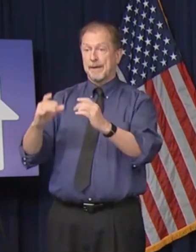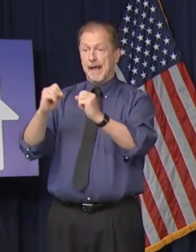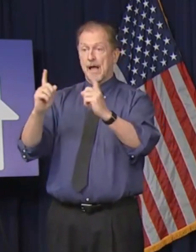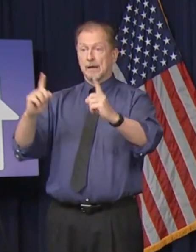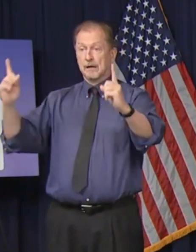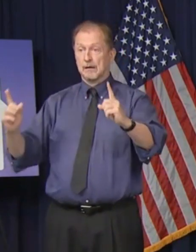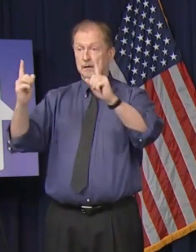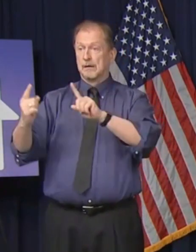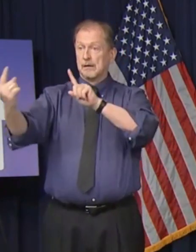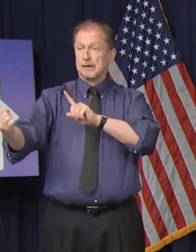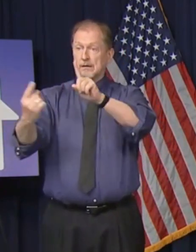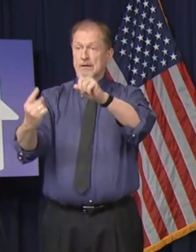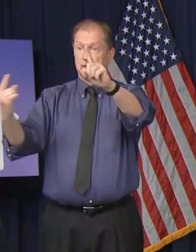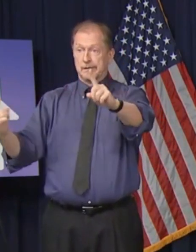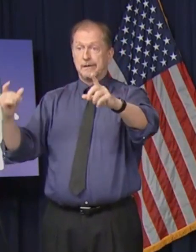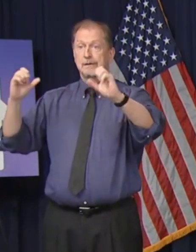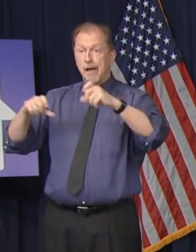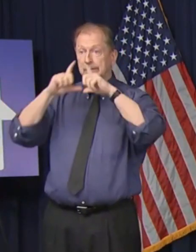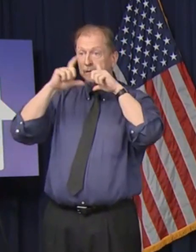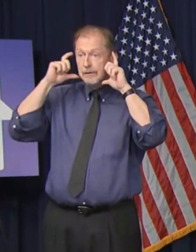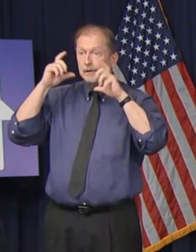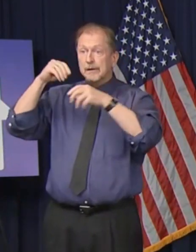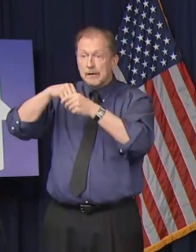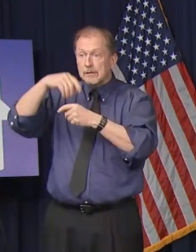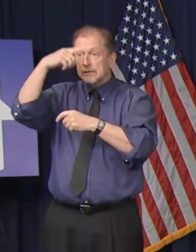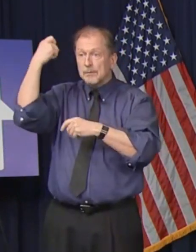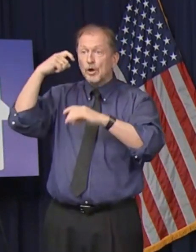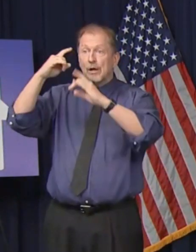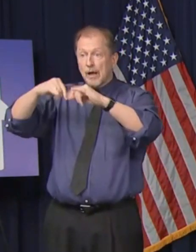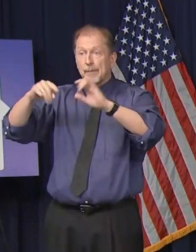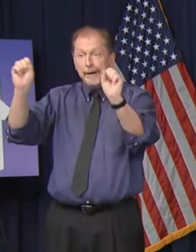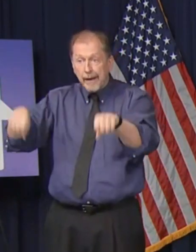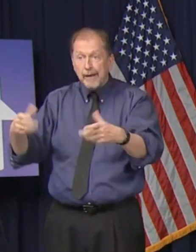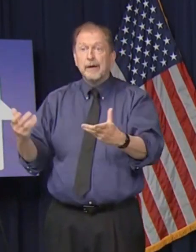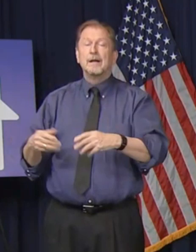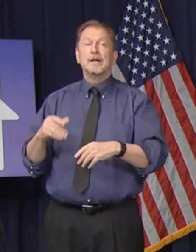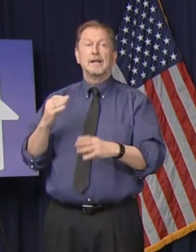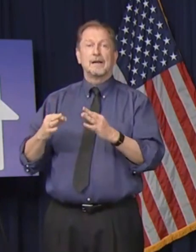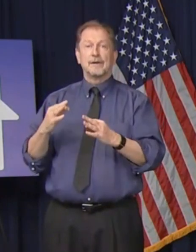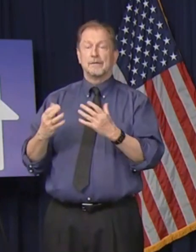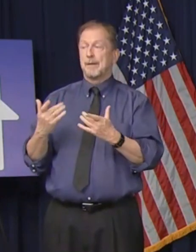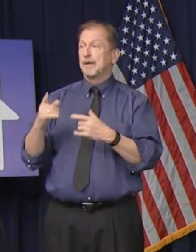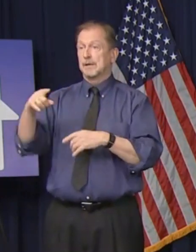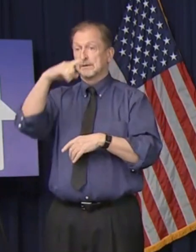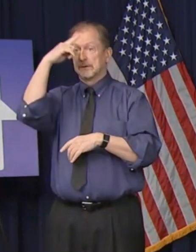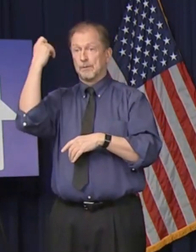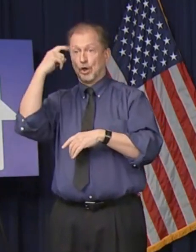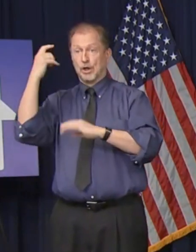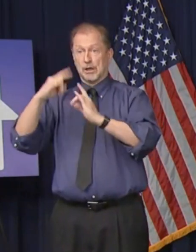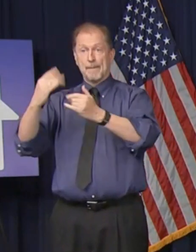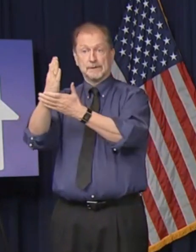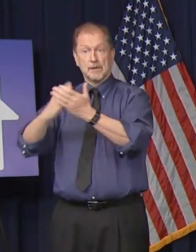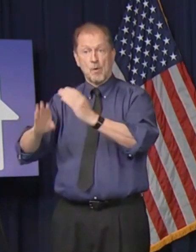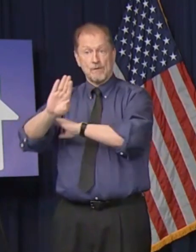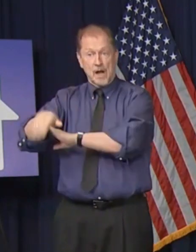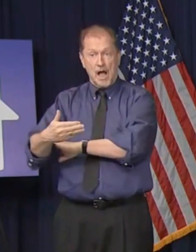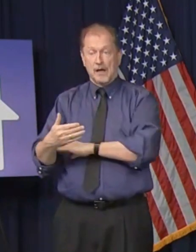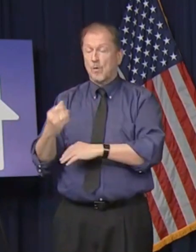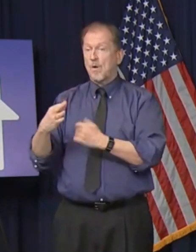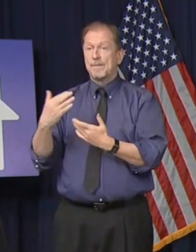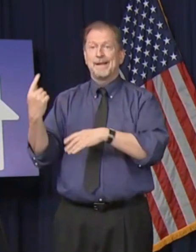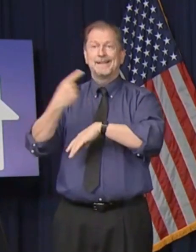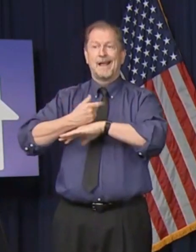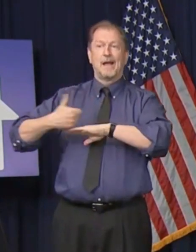the context of a summer camp if people are staying overnight, for example, or even in a day